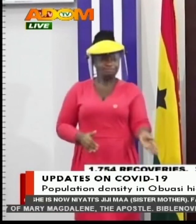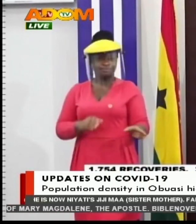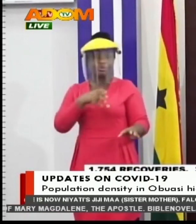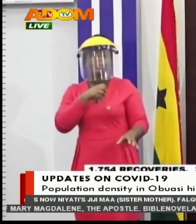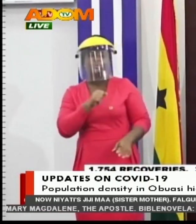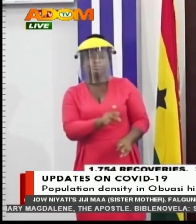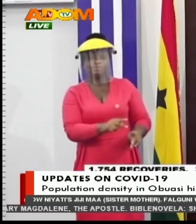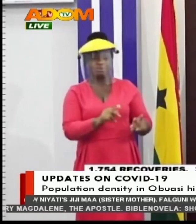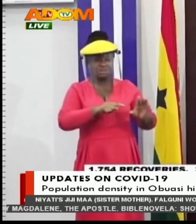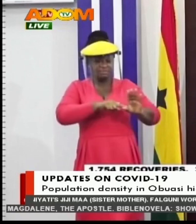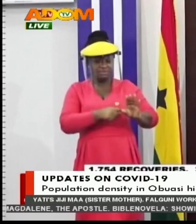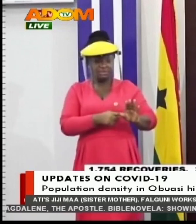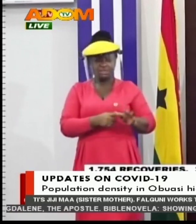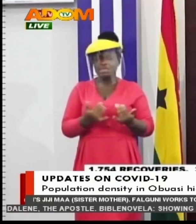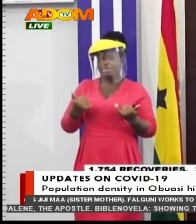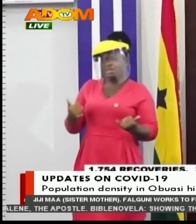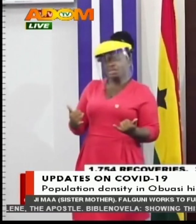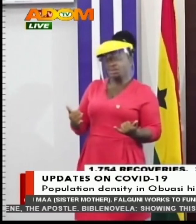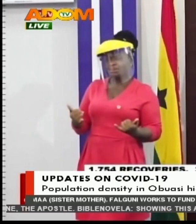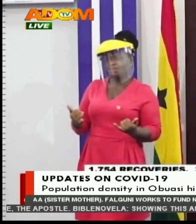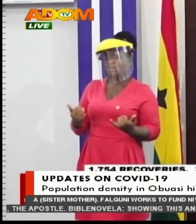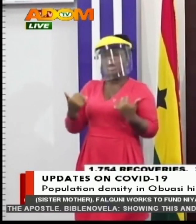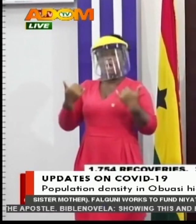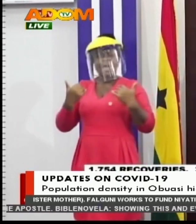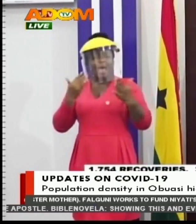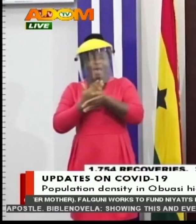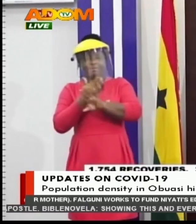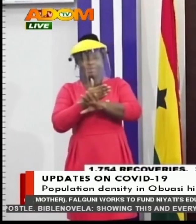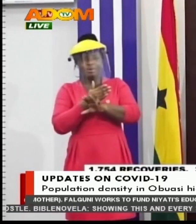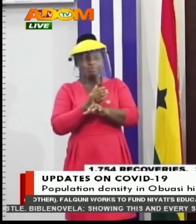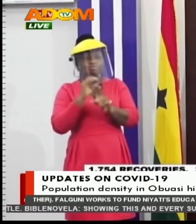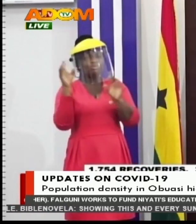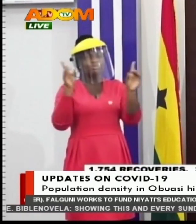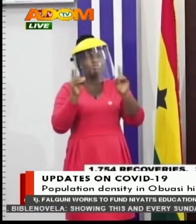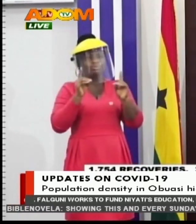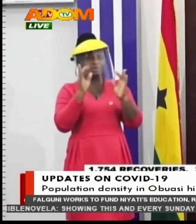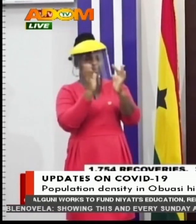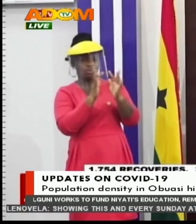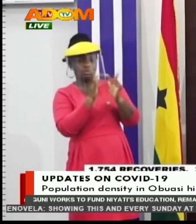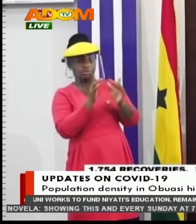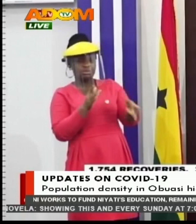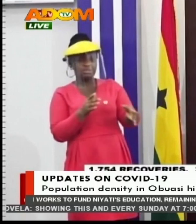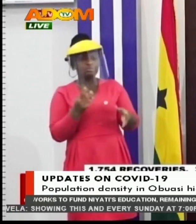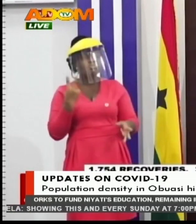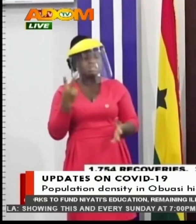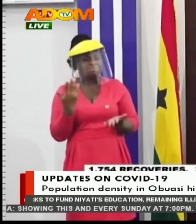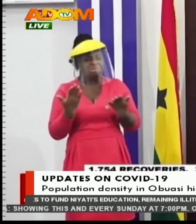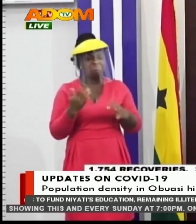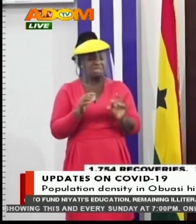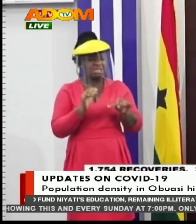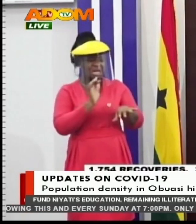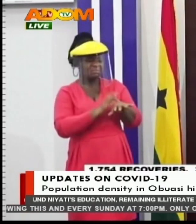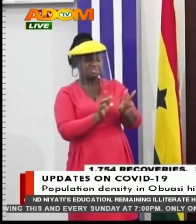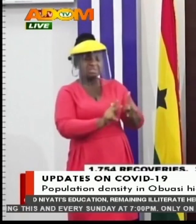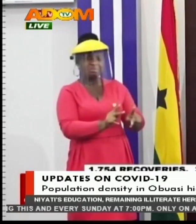are highly densely populated communities that the focus is to see whether we can pick